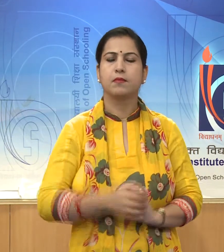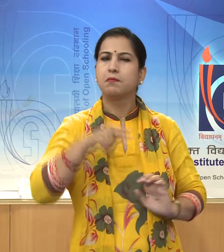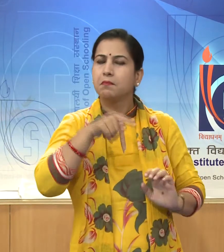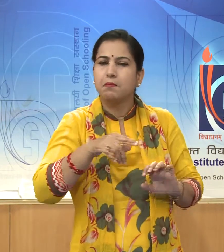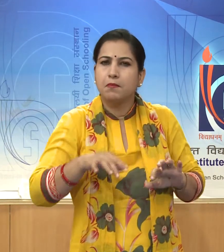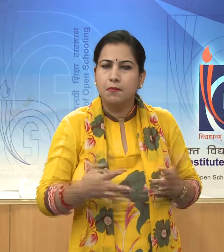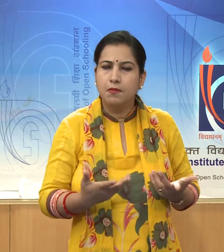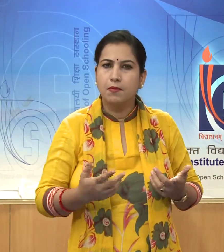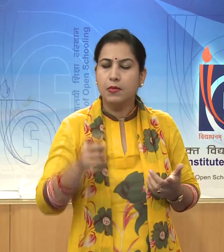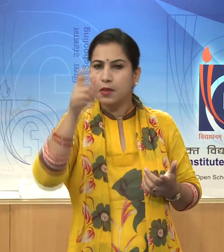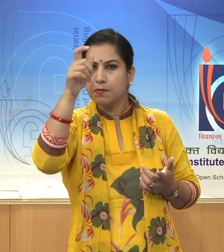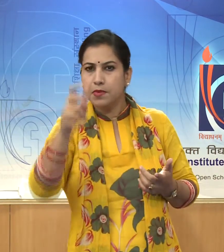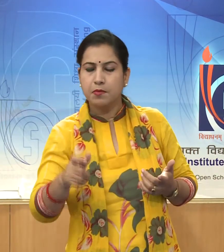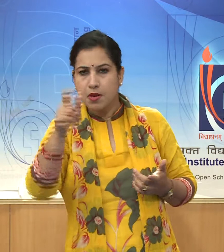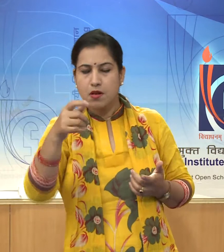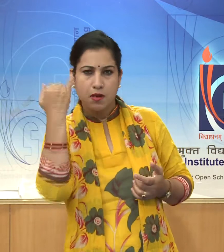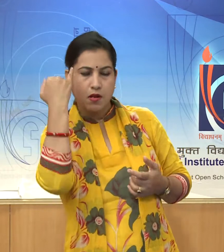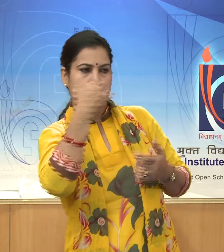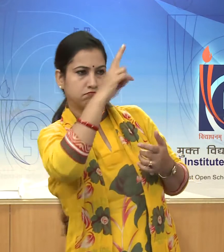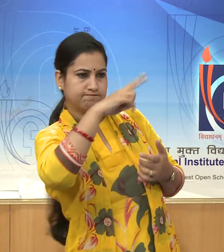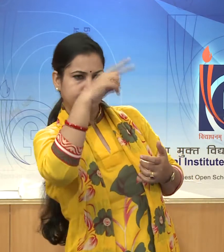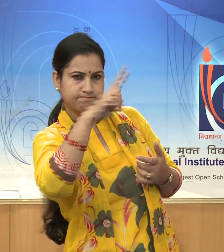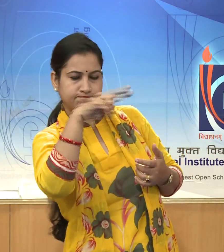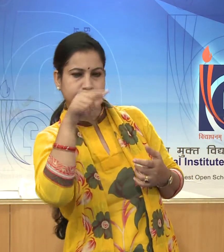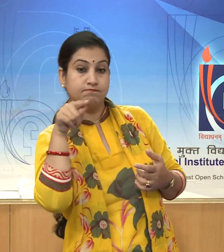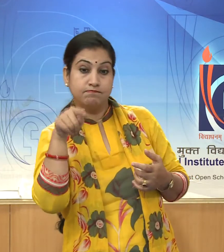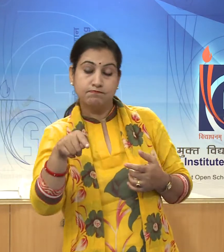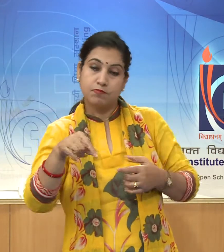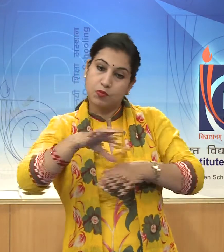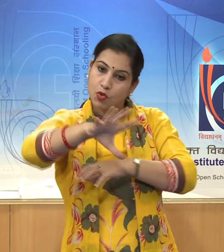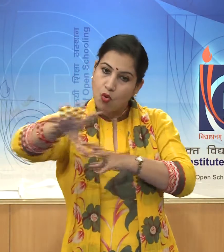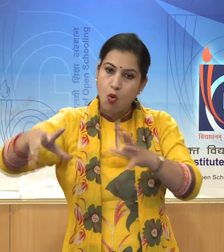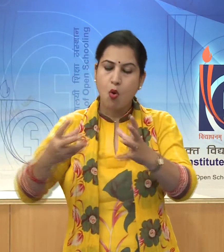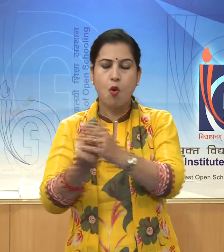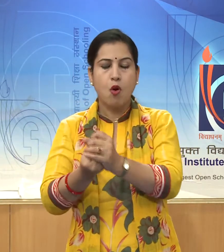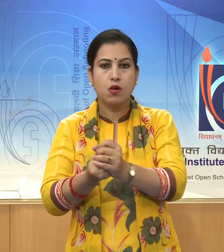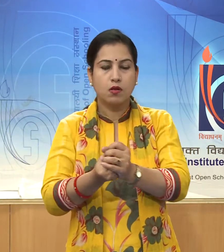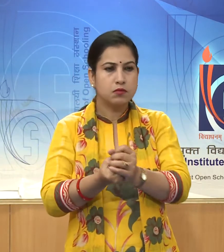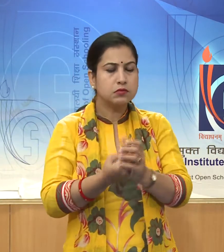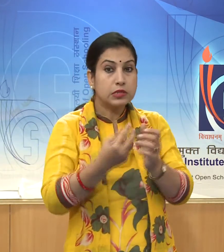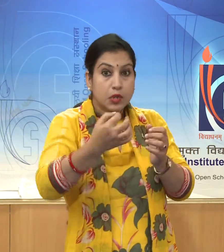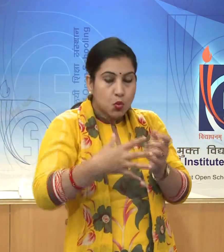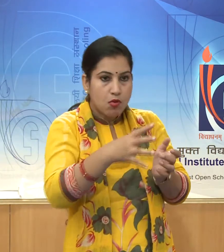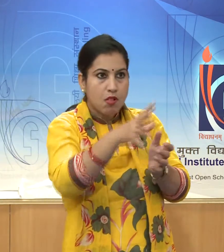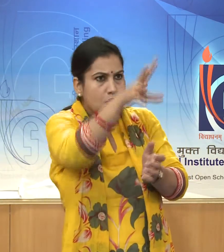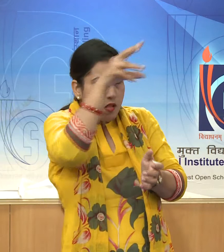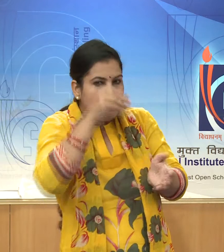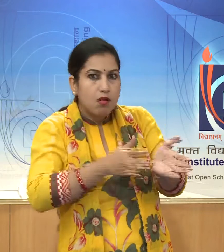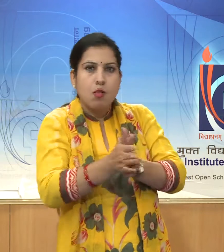Impressionism was an artistic movement that drew inspiration